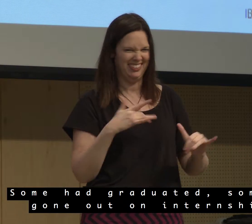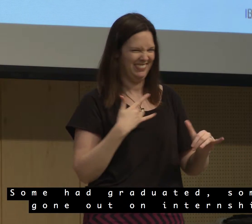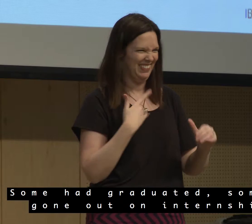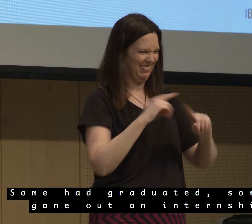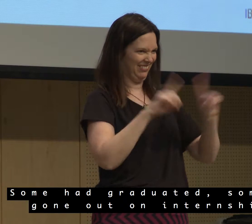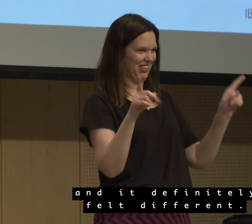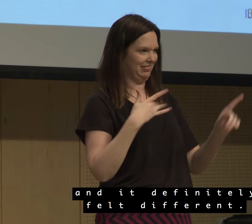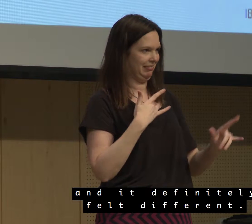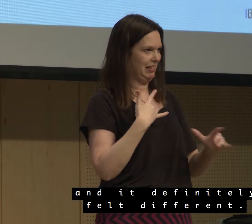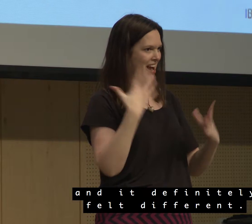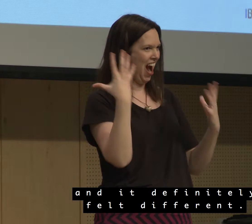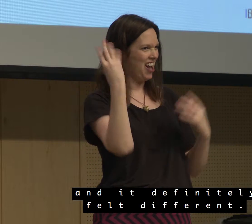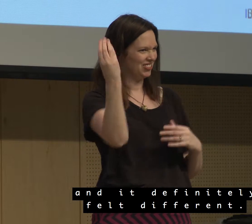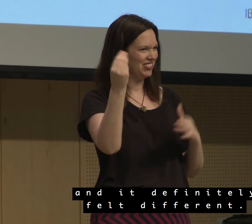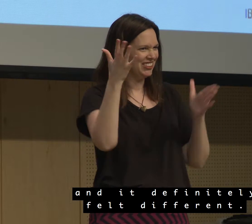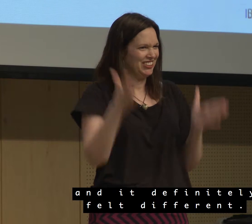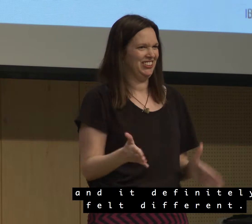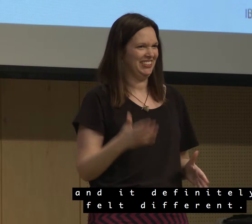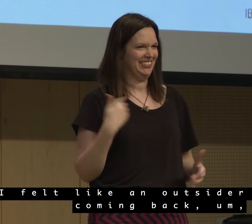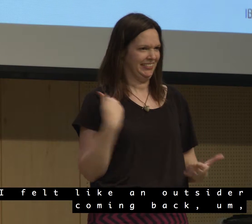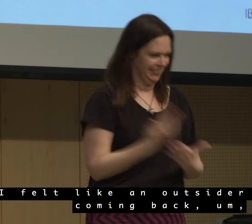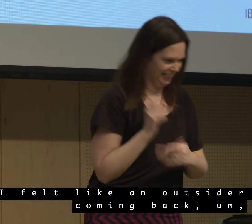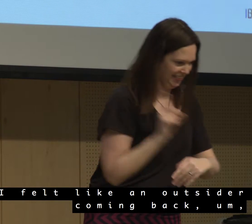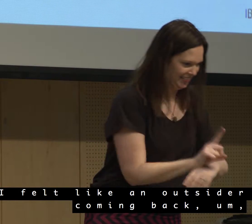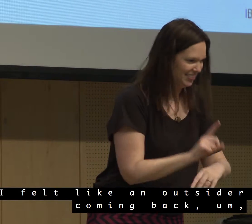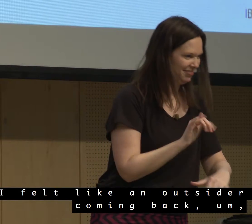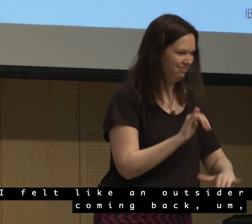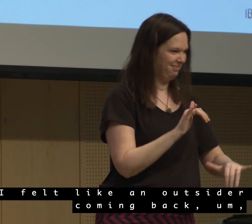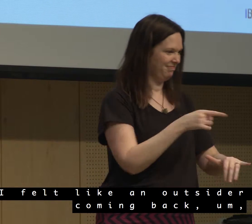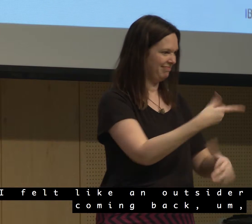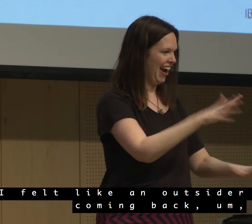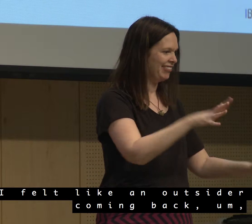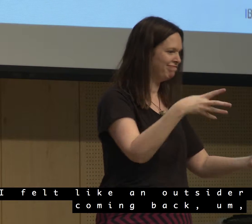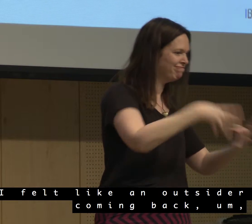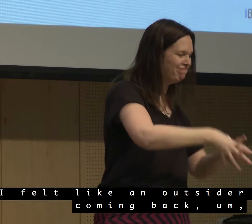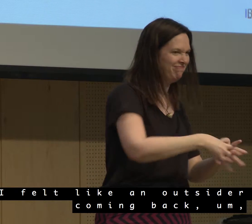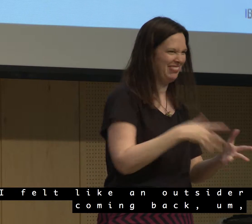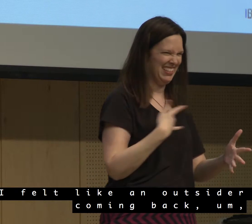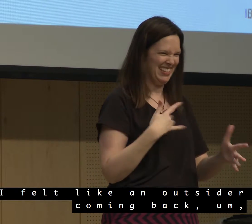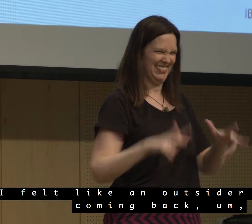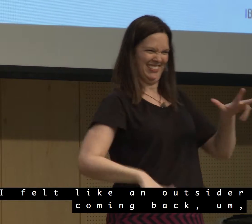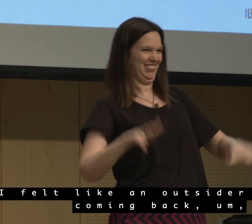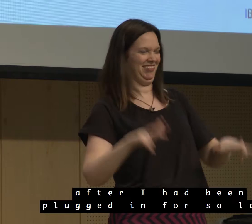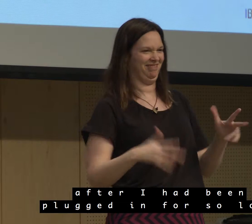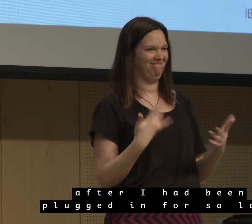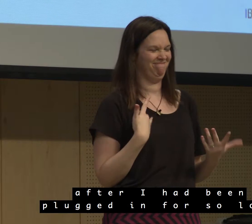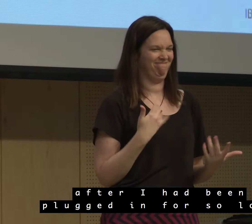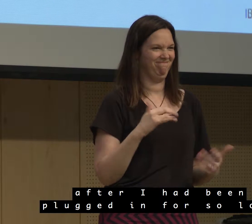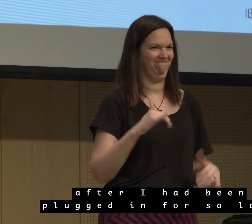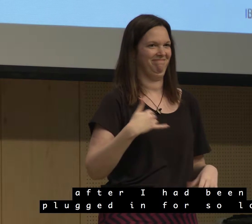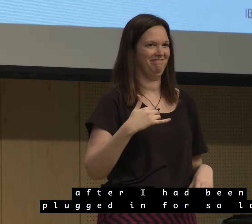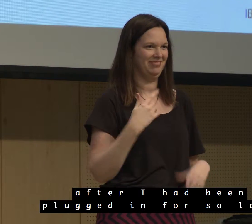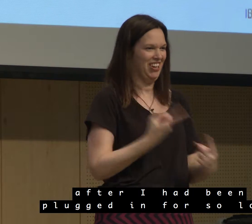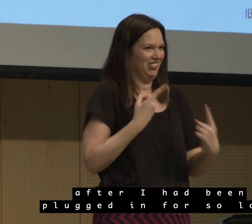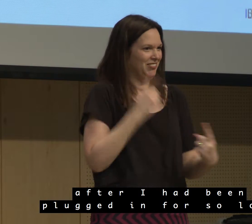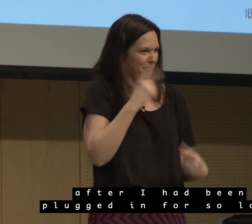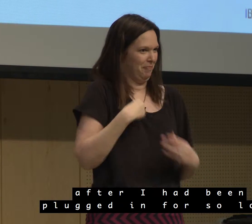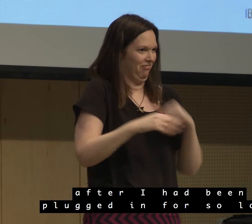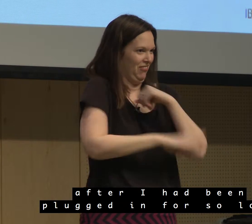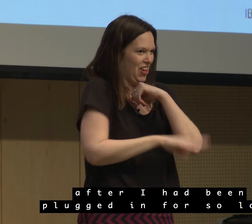on internships, and it definitely felt different. I felt like an outsider again coming back after I had been plugged in for so long. And